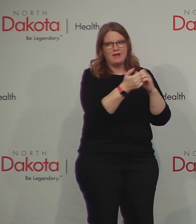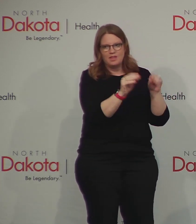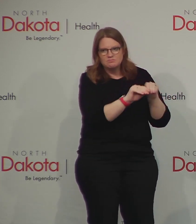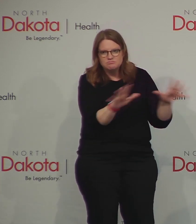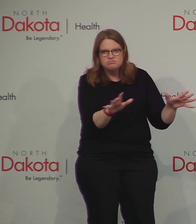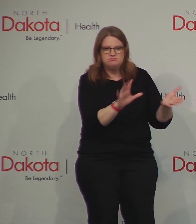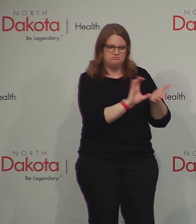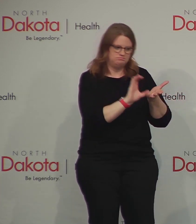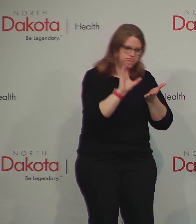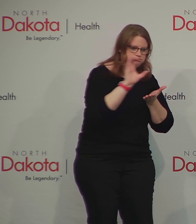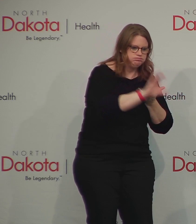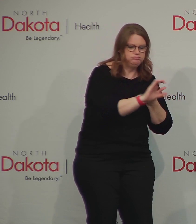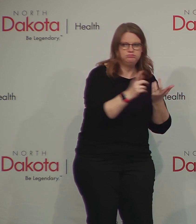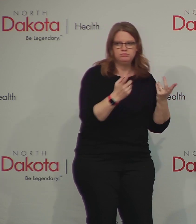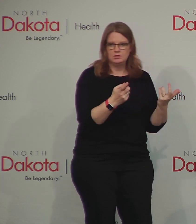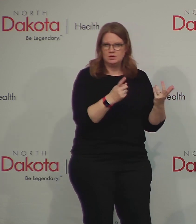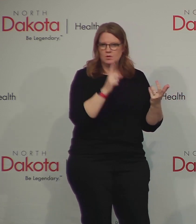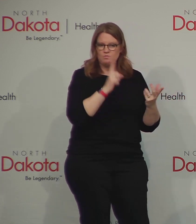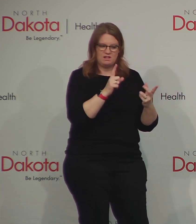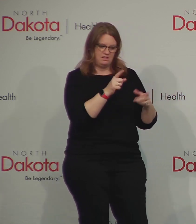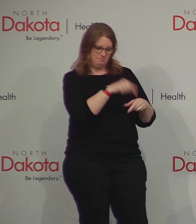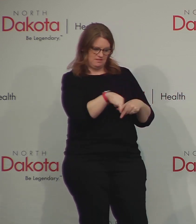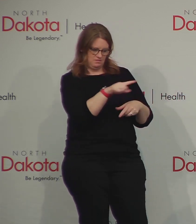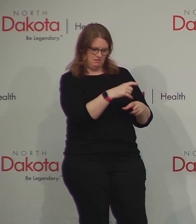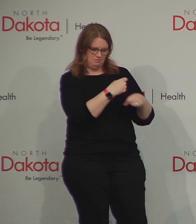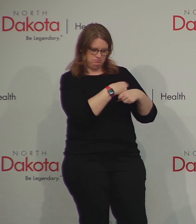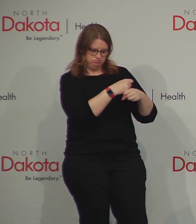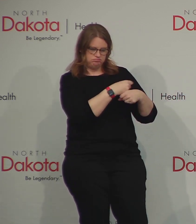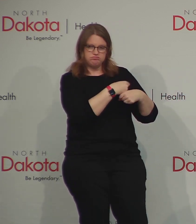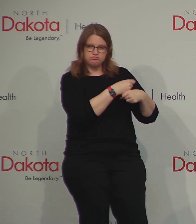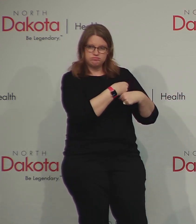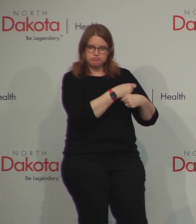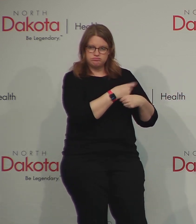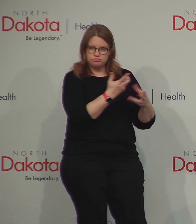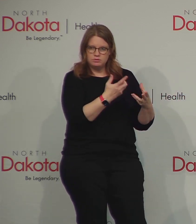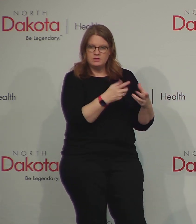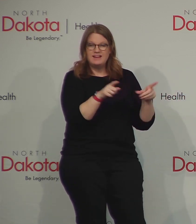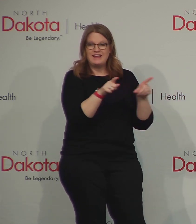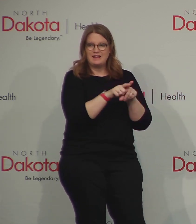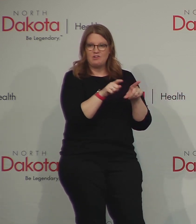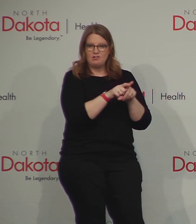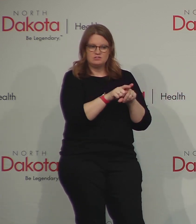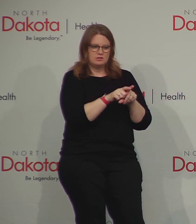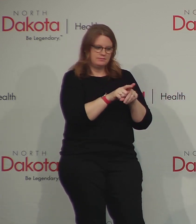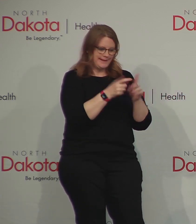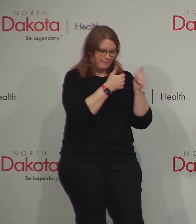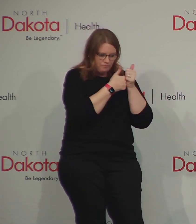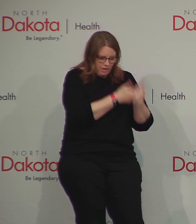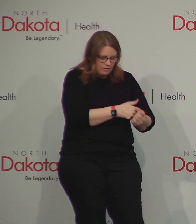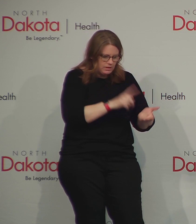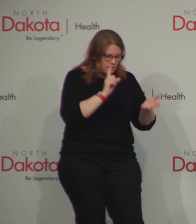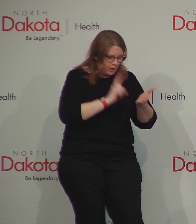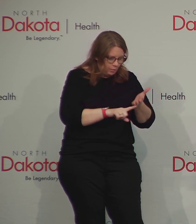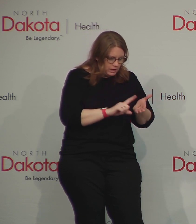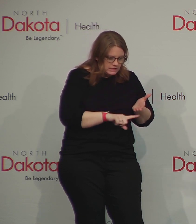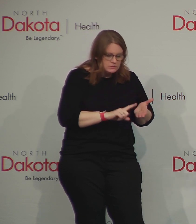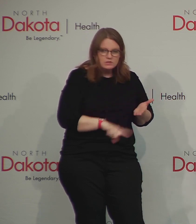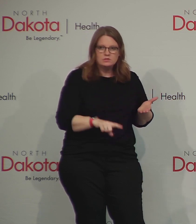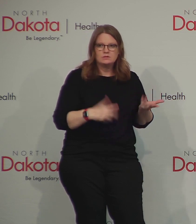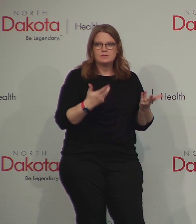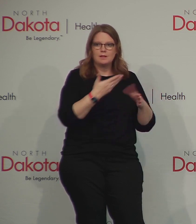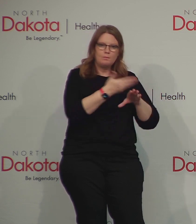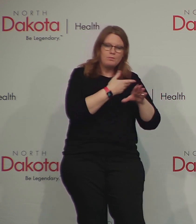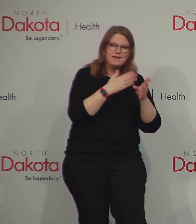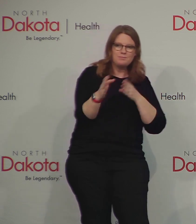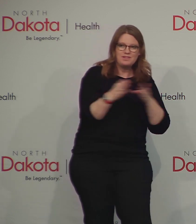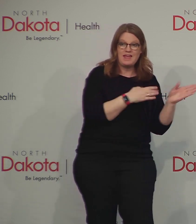put towards producing a vaccine in parallel with the studies, with the work that's been done, the pre-planning